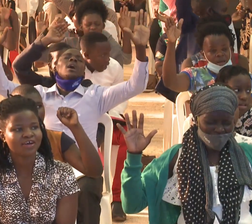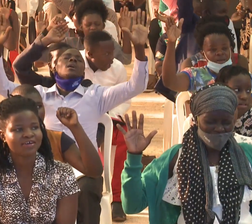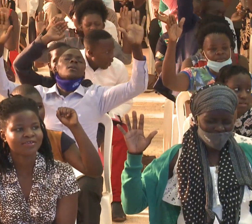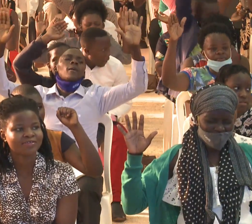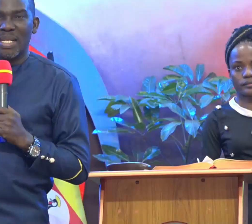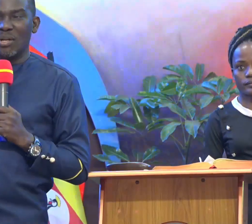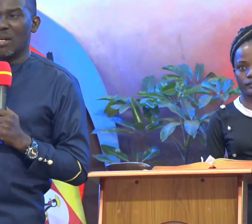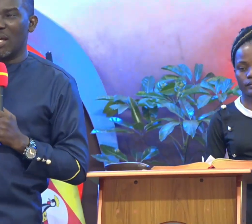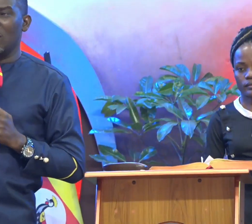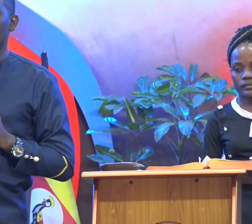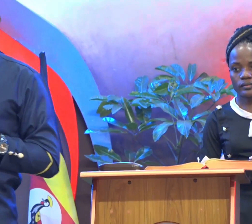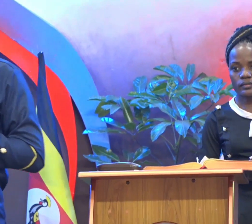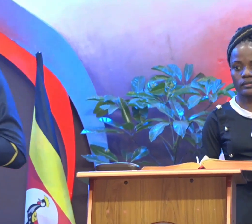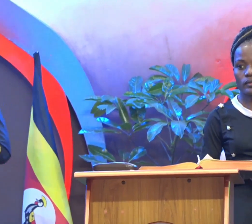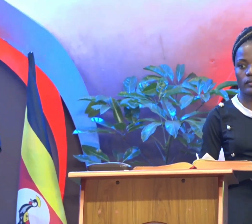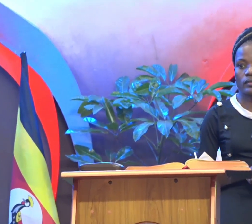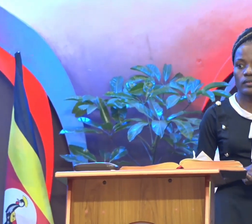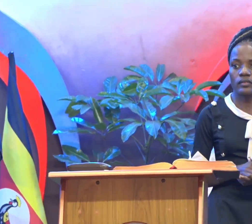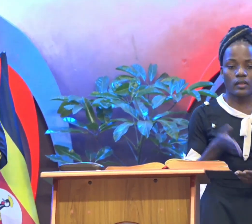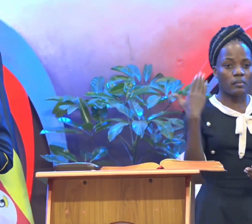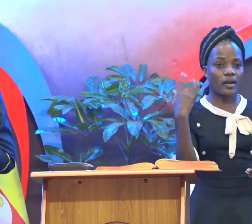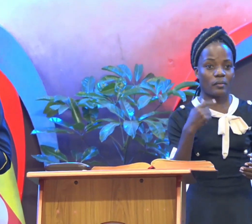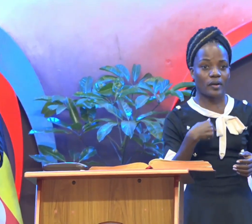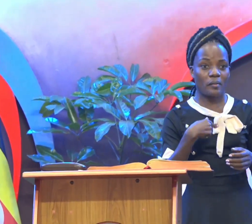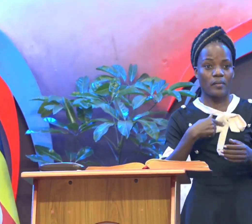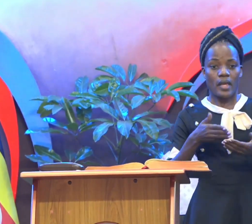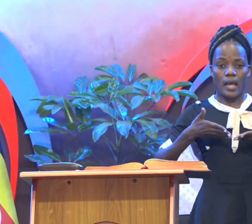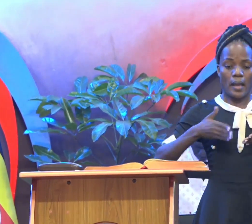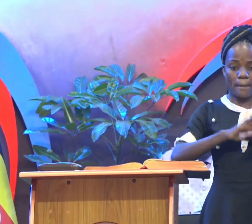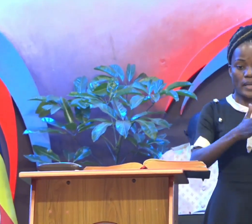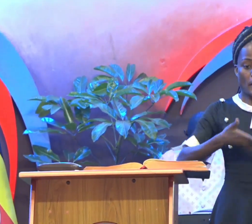Lord. I got saved in